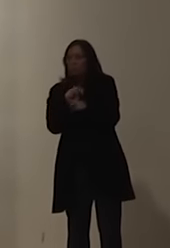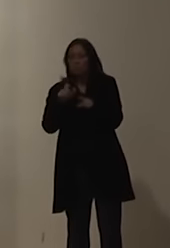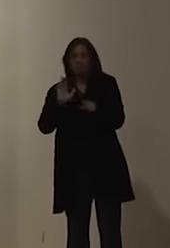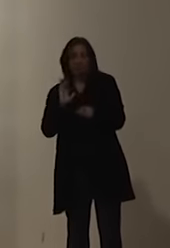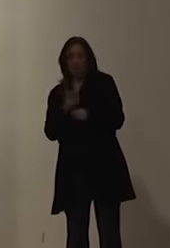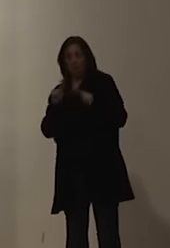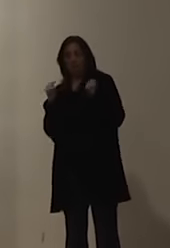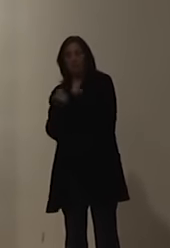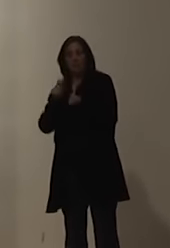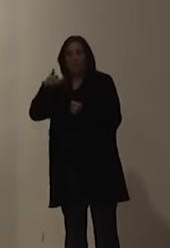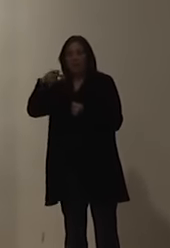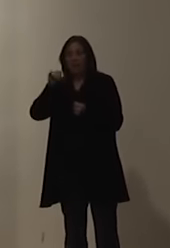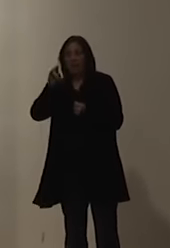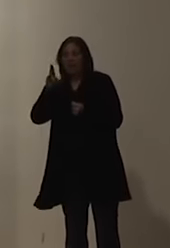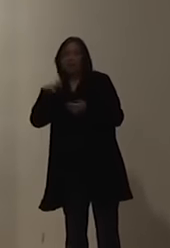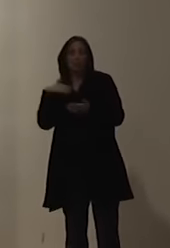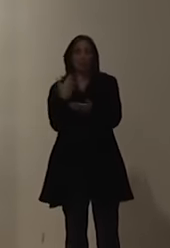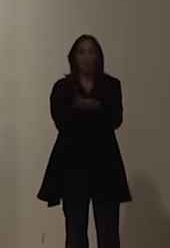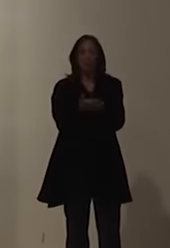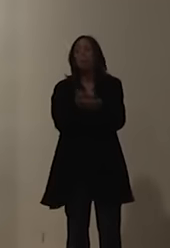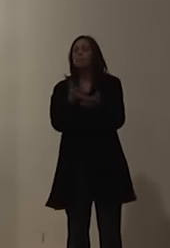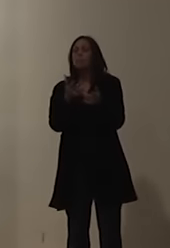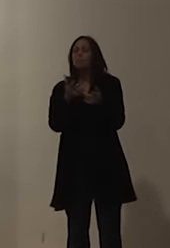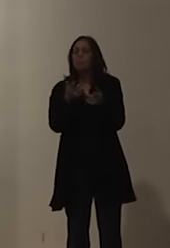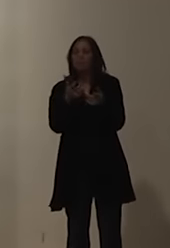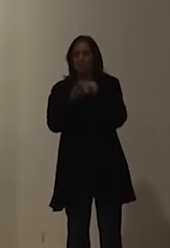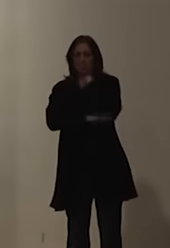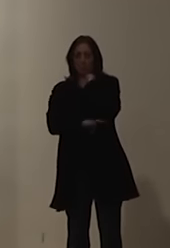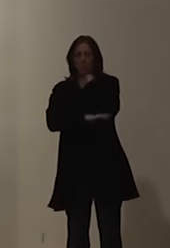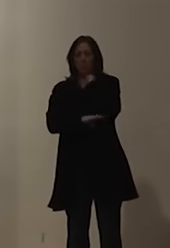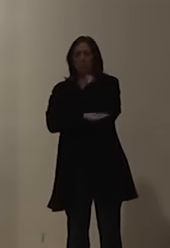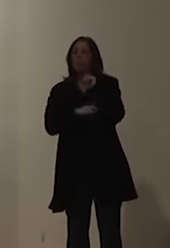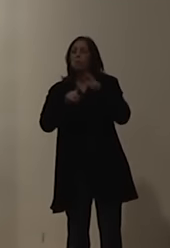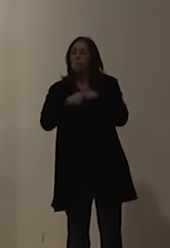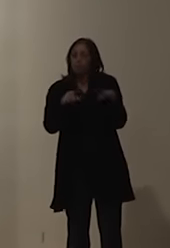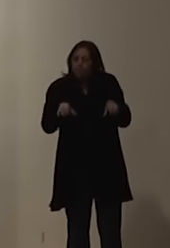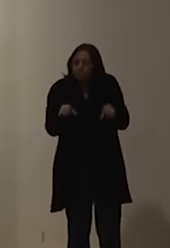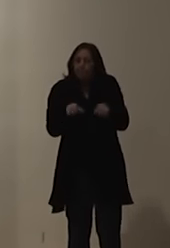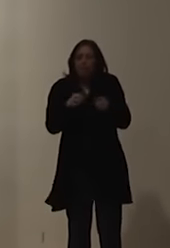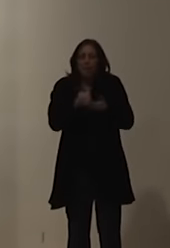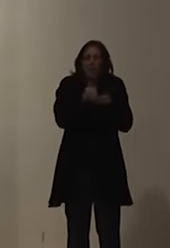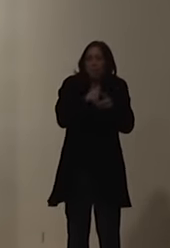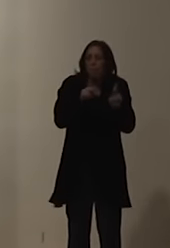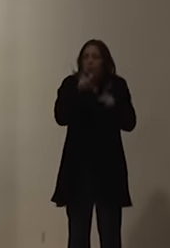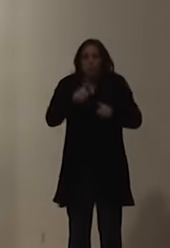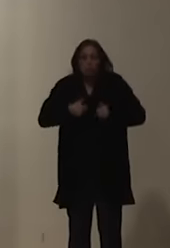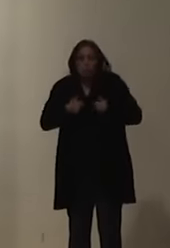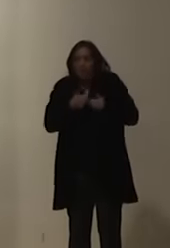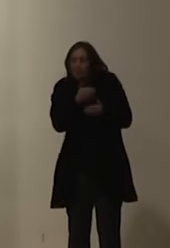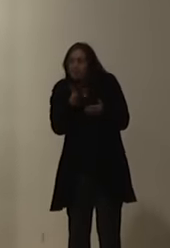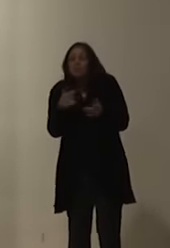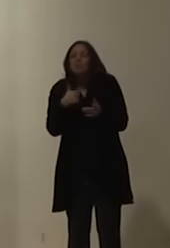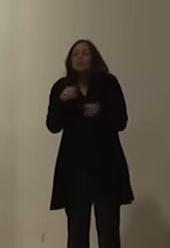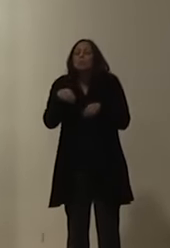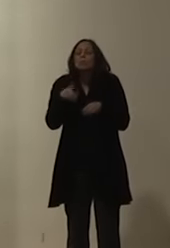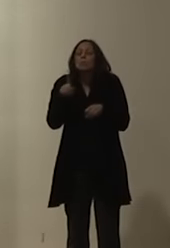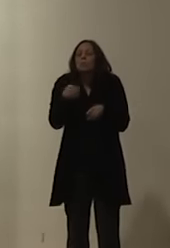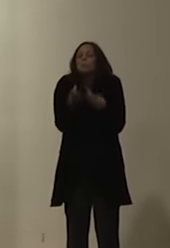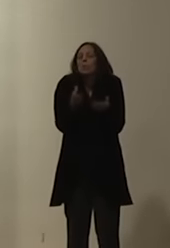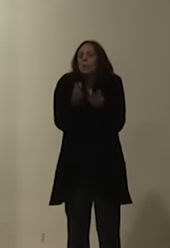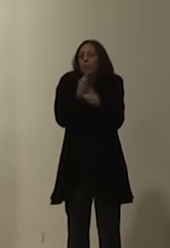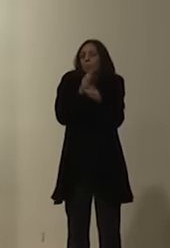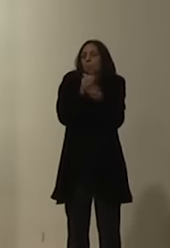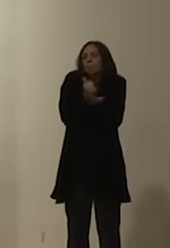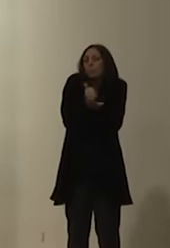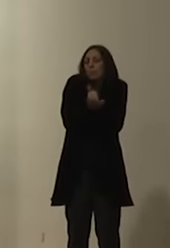started working with survivors who just right out of the Ebola treatment units. More on that in a second. These are three